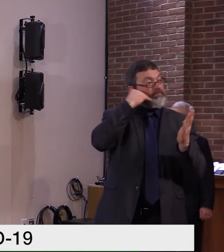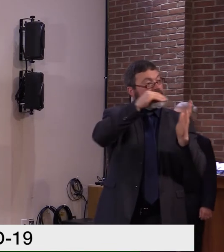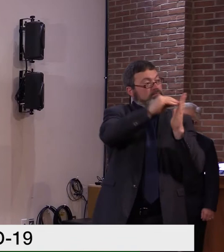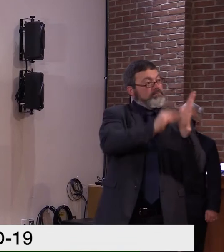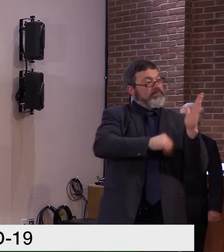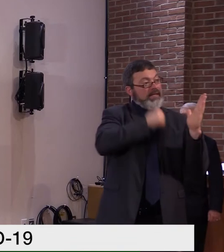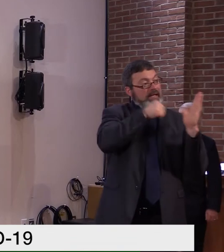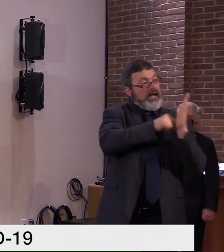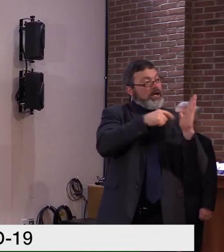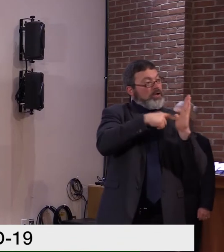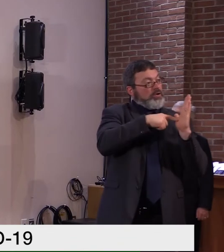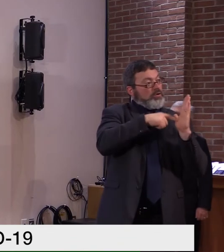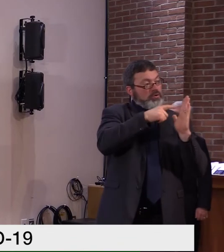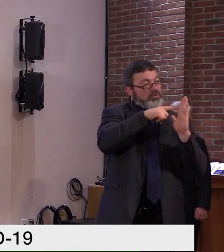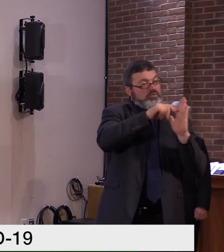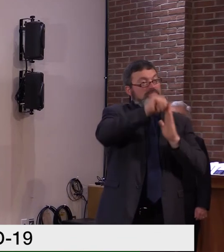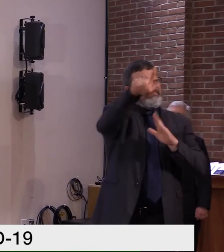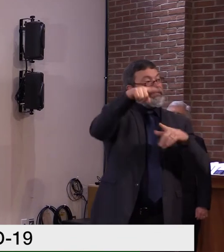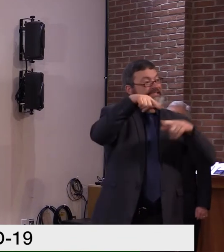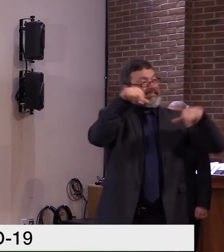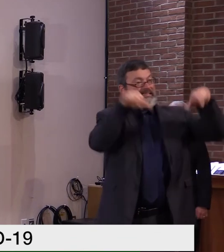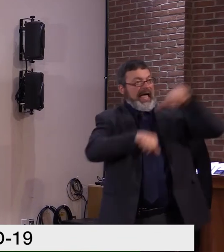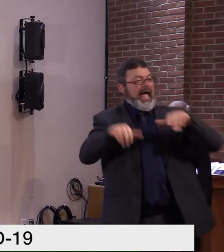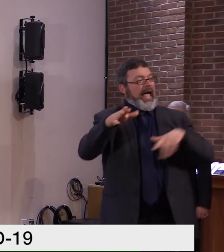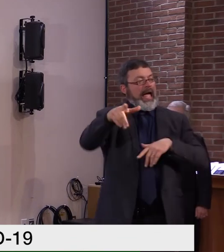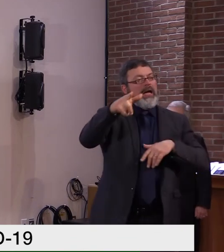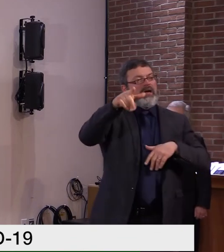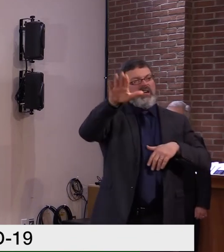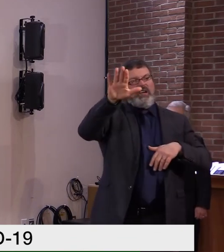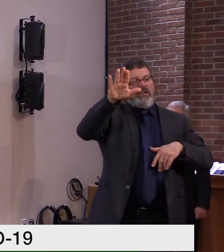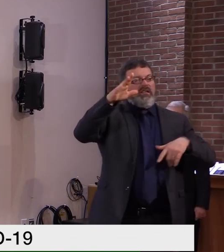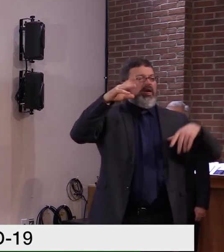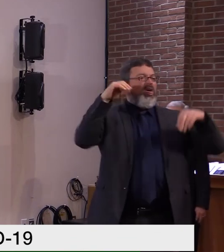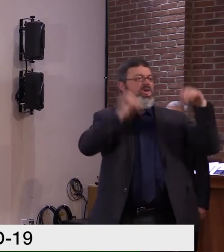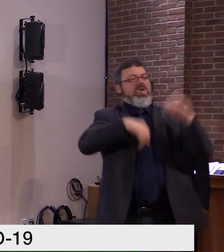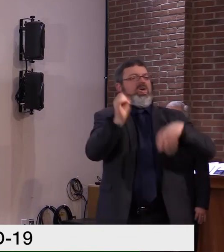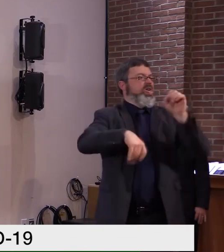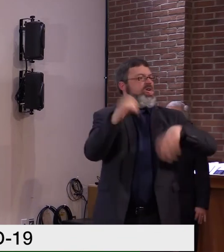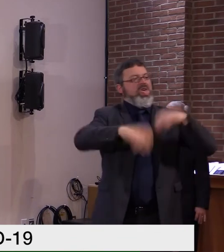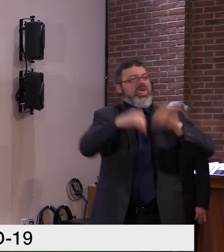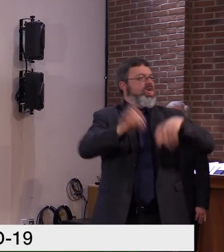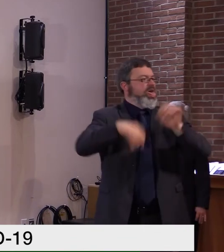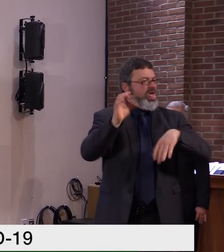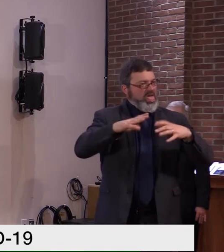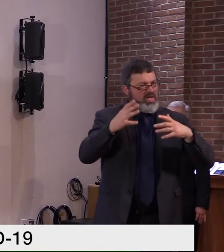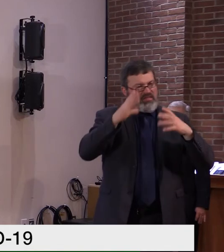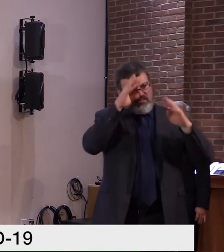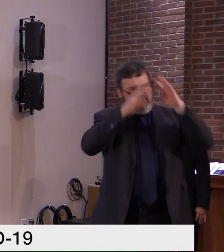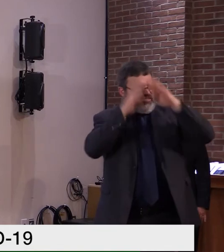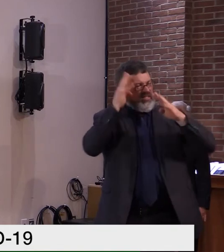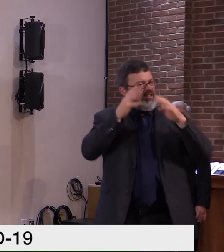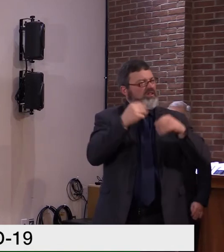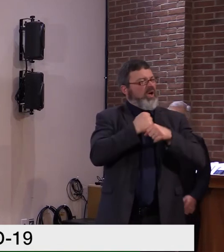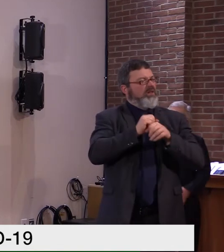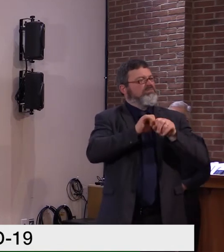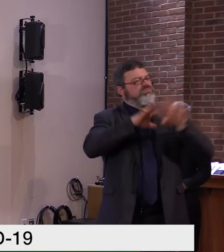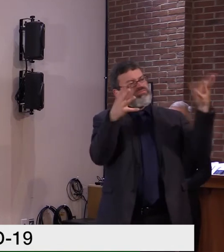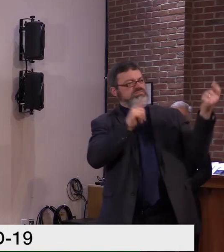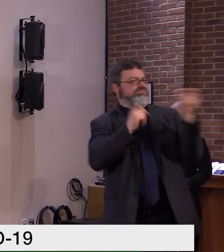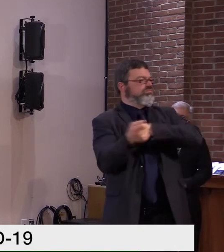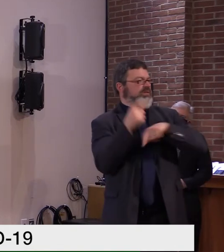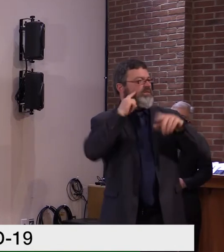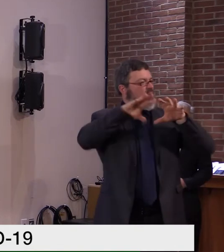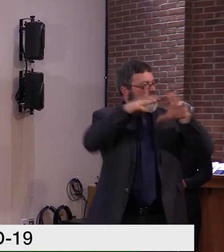research that it could lead to stuff like this happening in the future. I think Dr. Levine has talked about this a